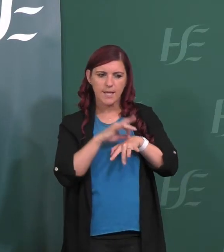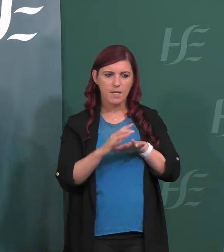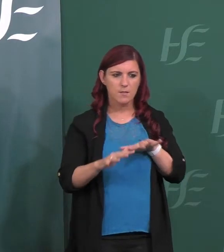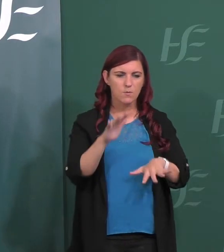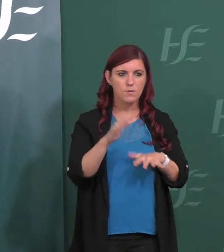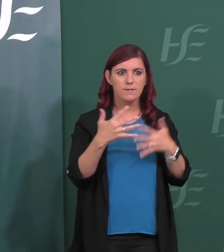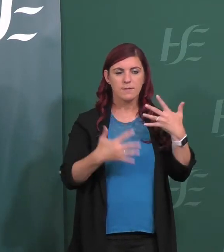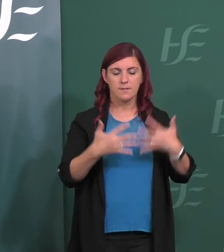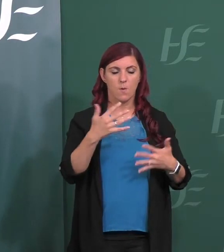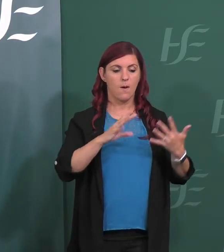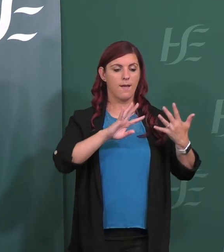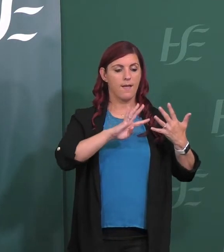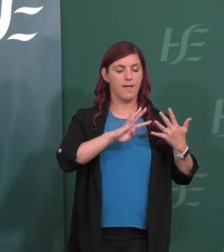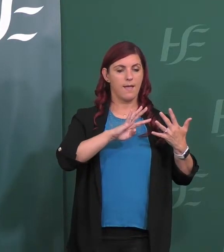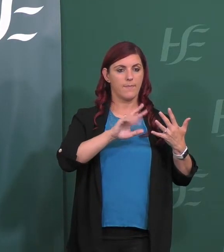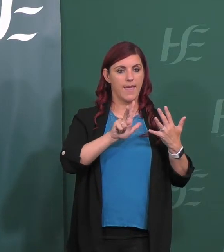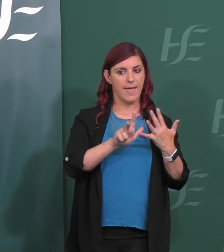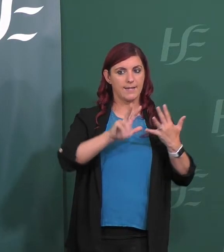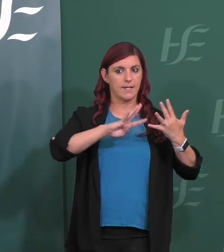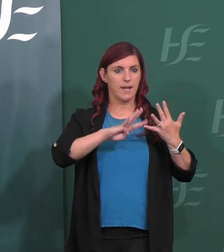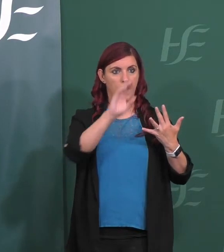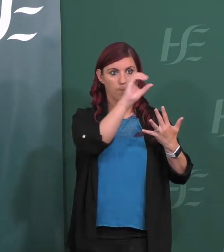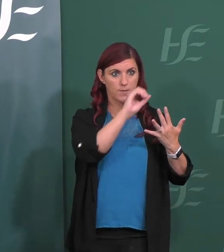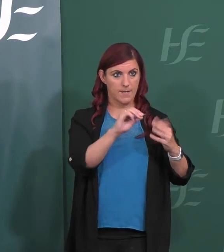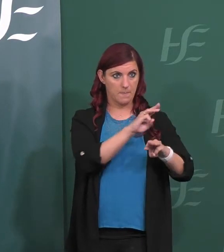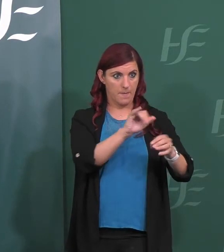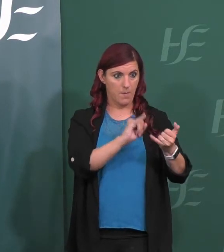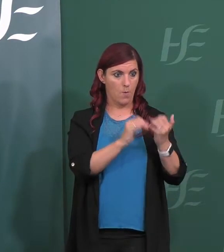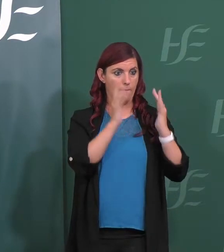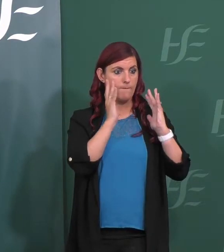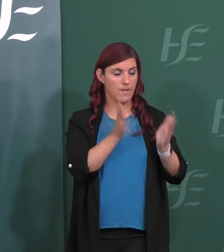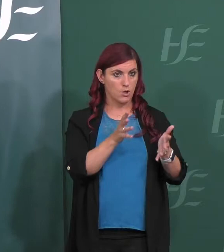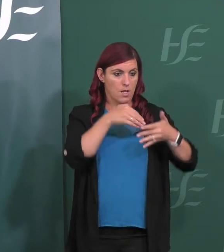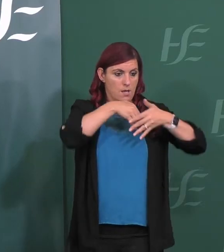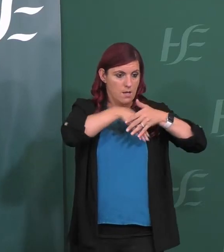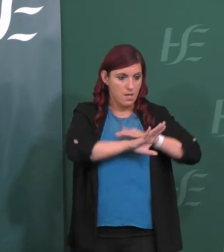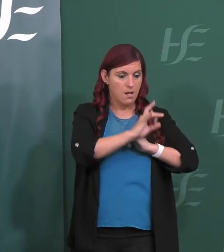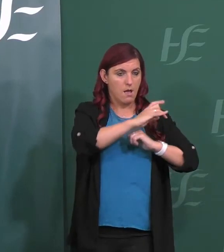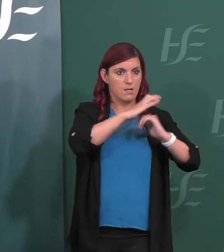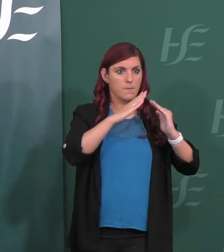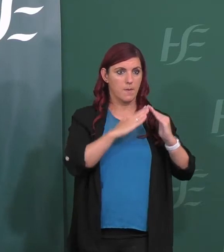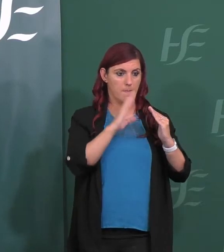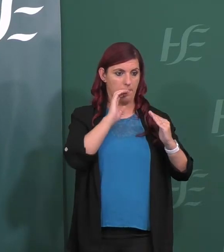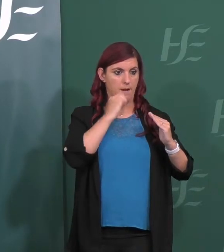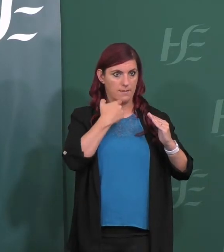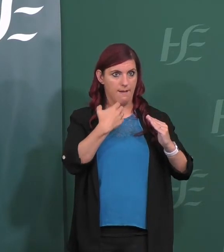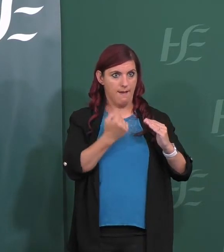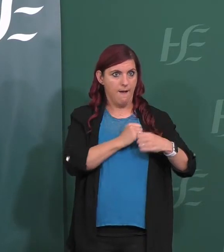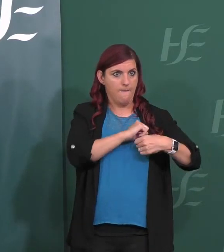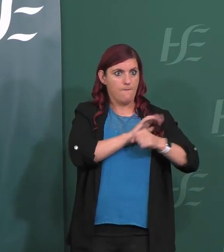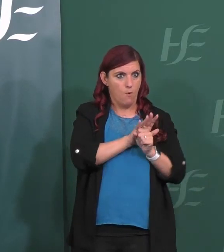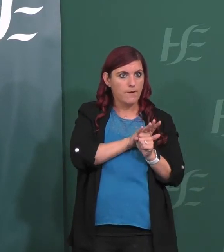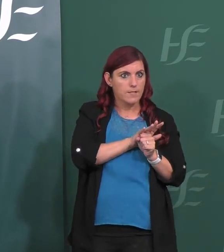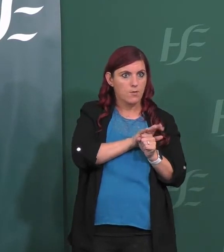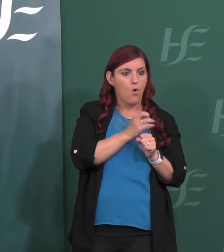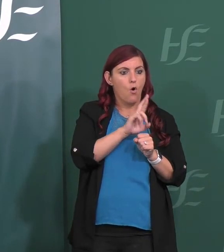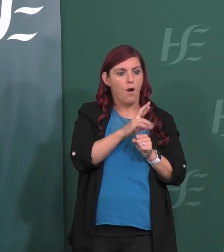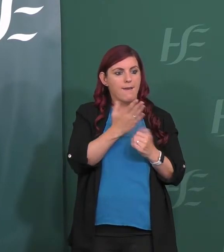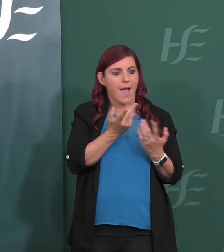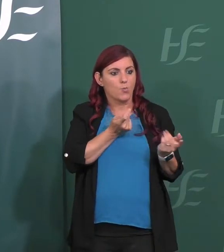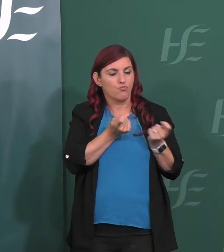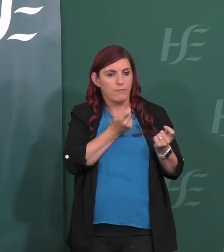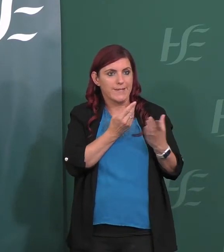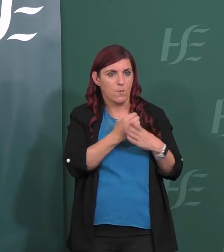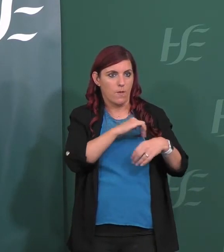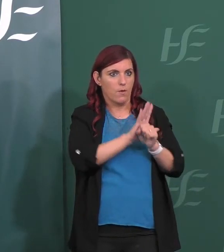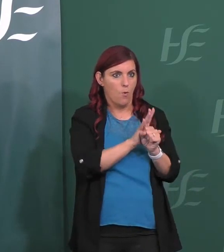on that. 89% of the cases that have been admitted, of the cases have been either admitted with or now being treated for